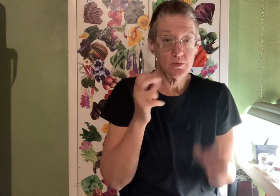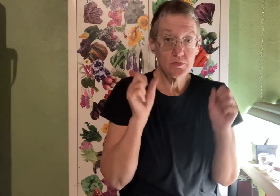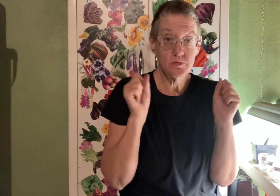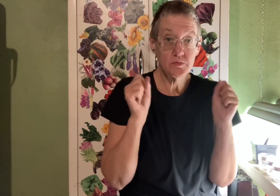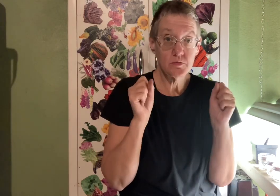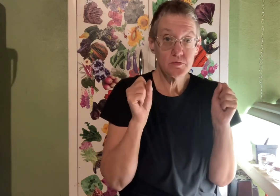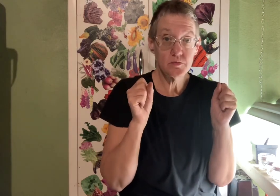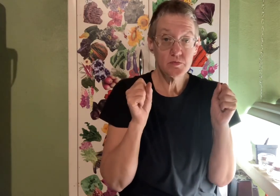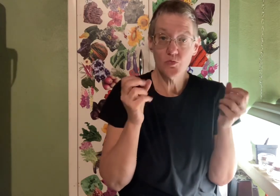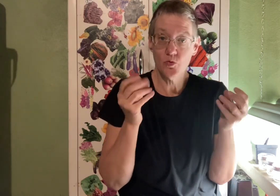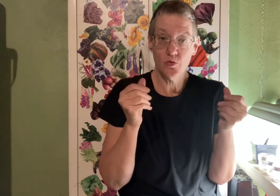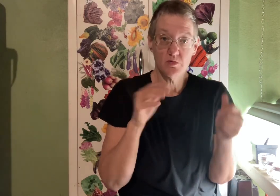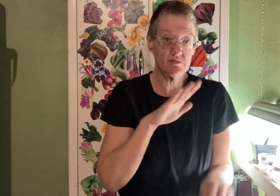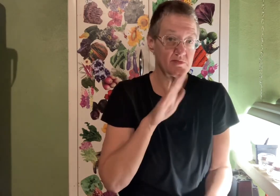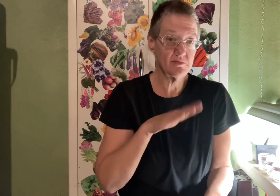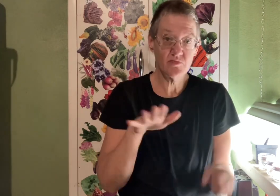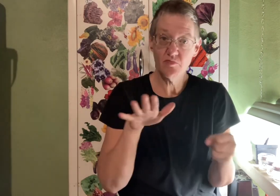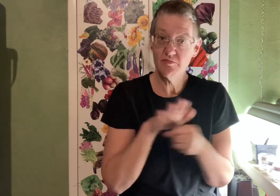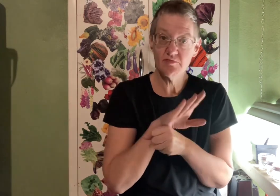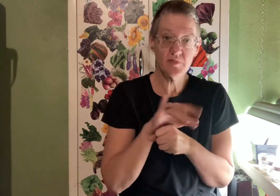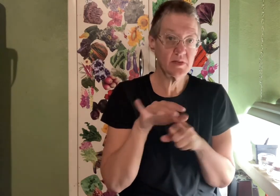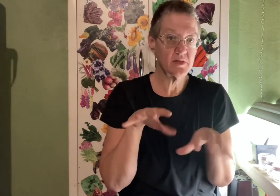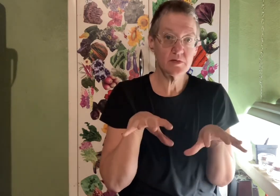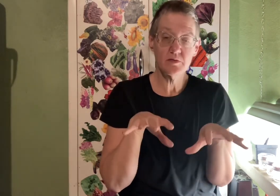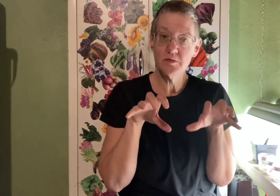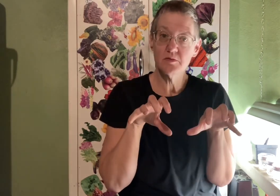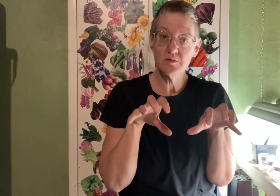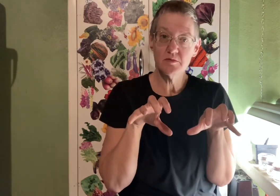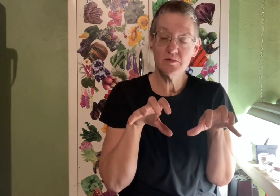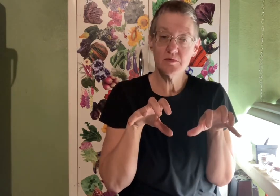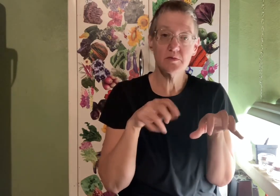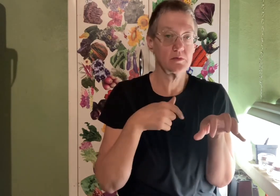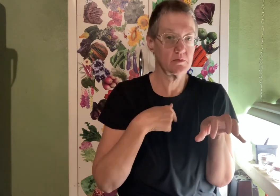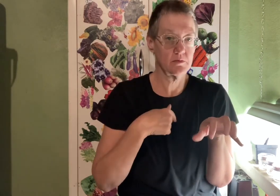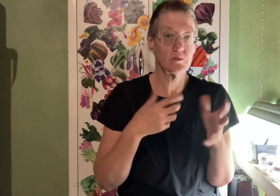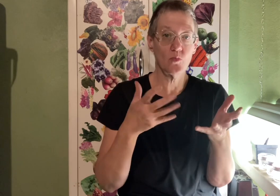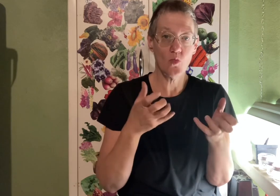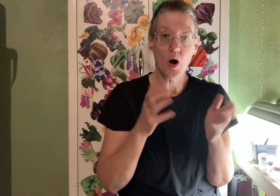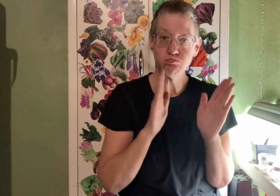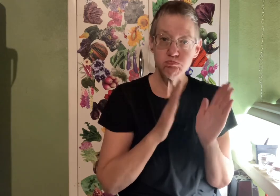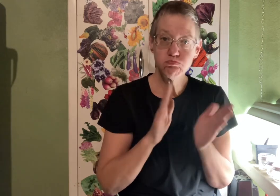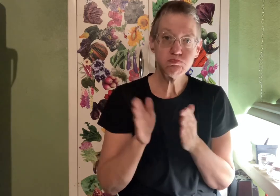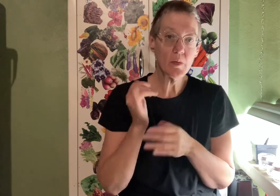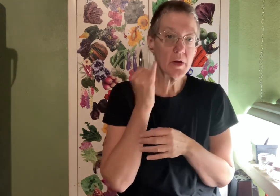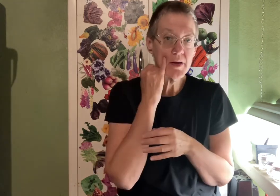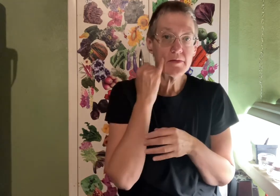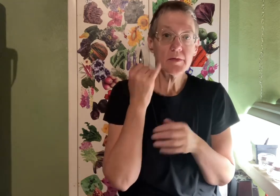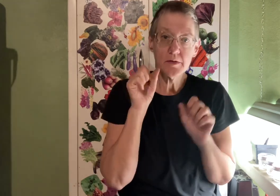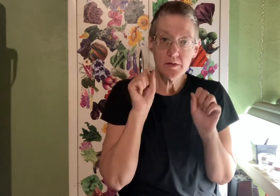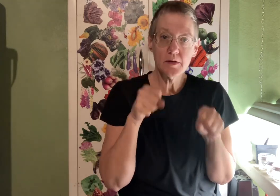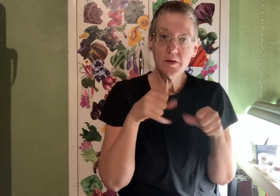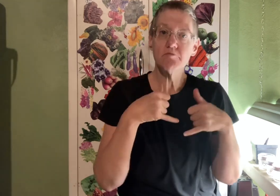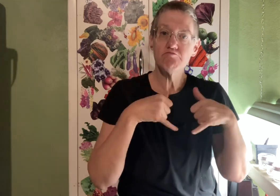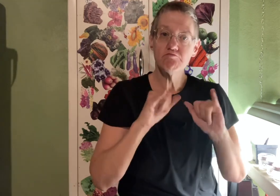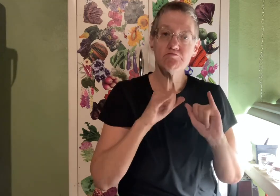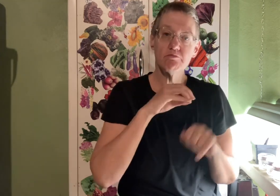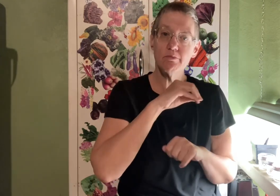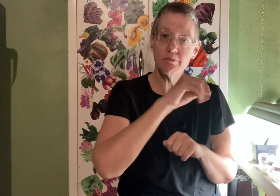2 or 3 winters, our ground is never fully frozen. So I want to be prepared if I can keep